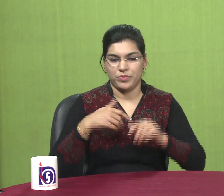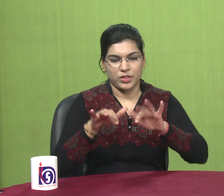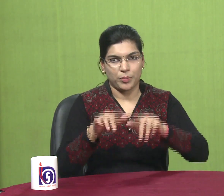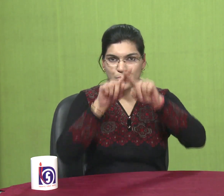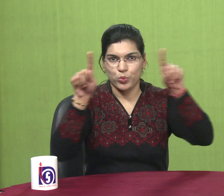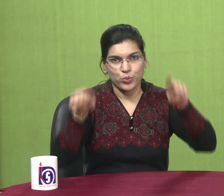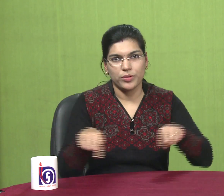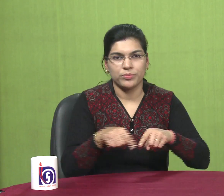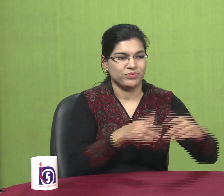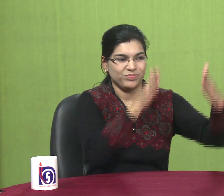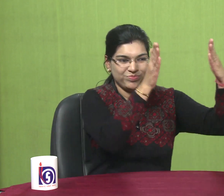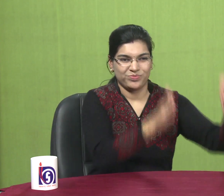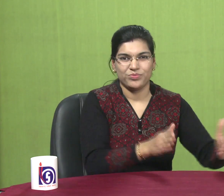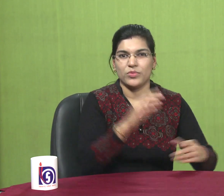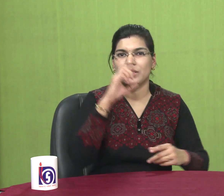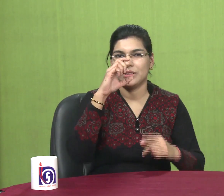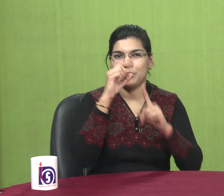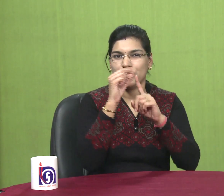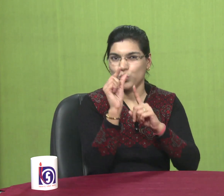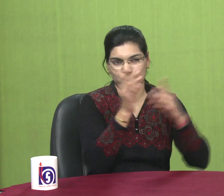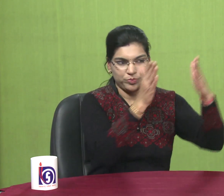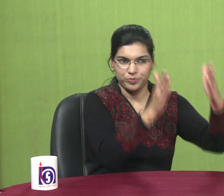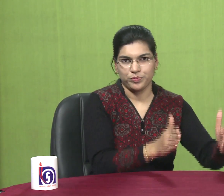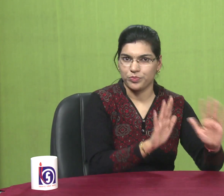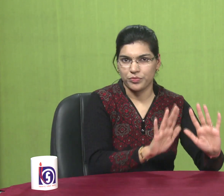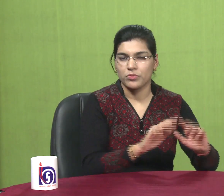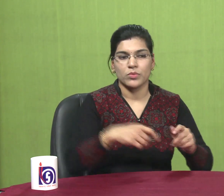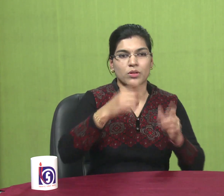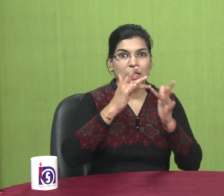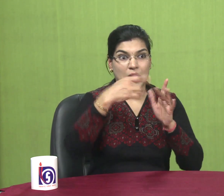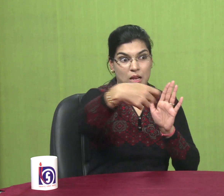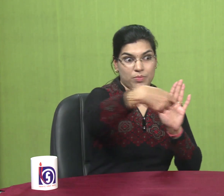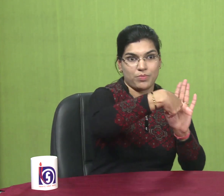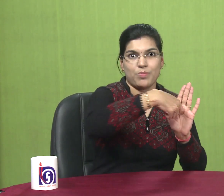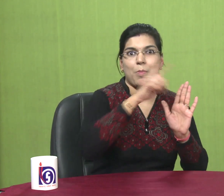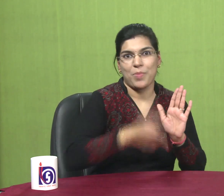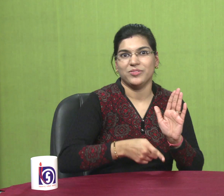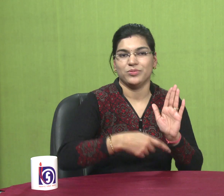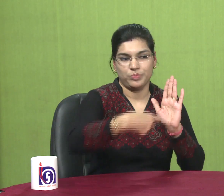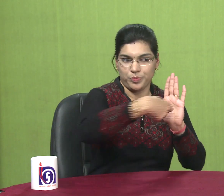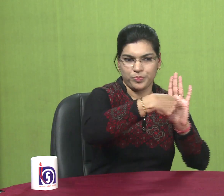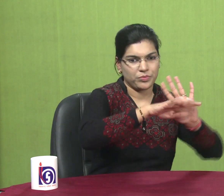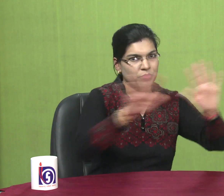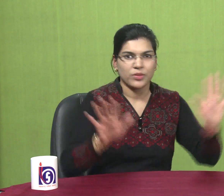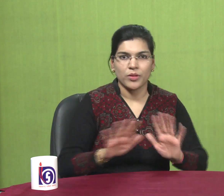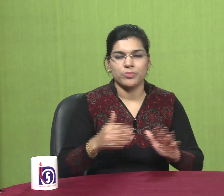A web browser is a software program used to access World Wide